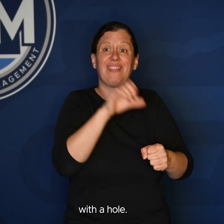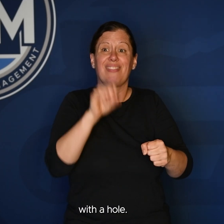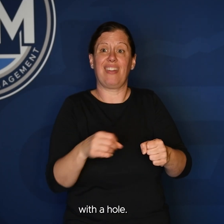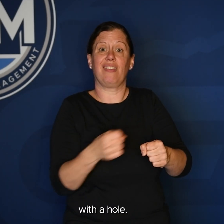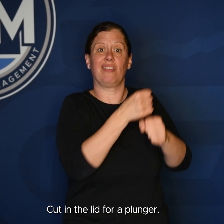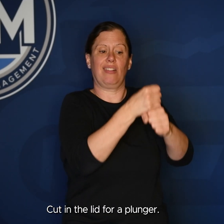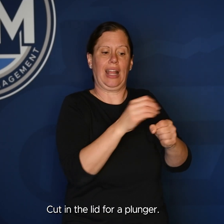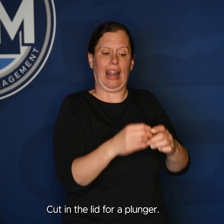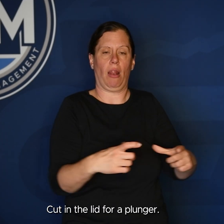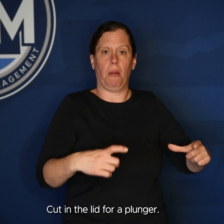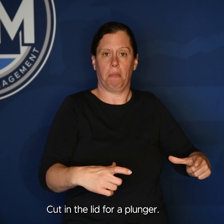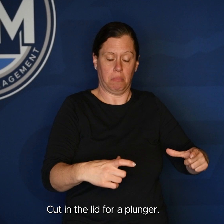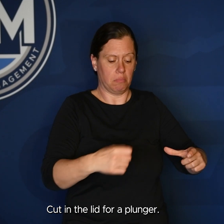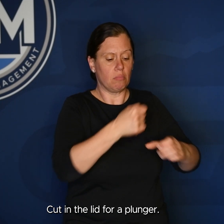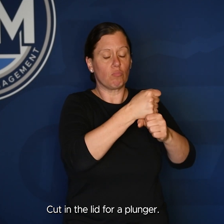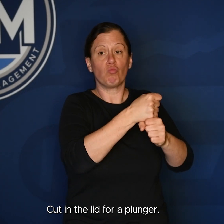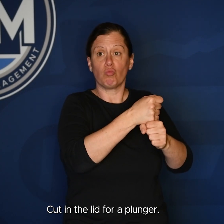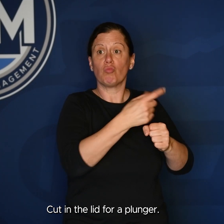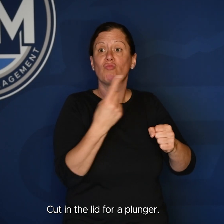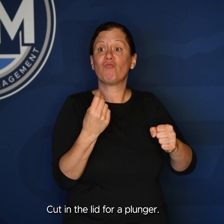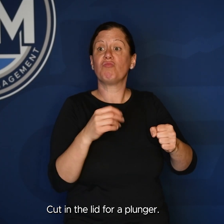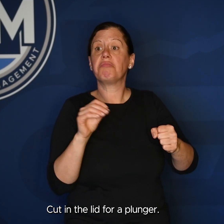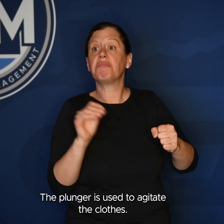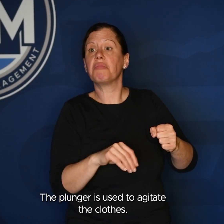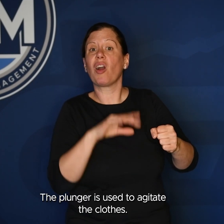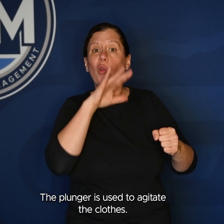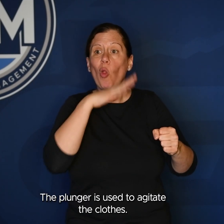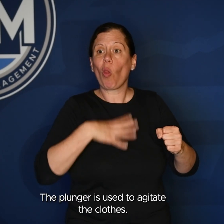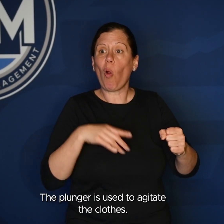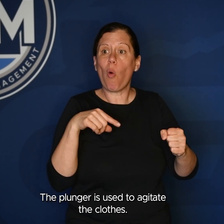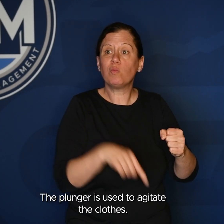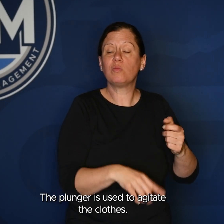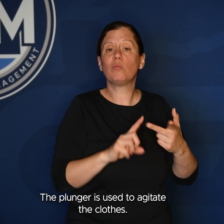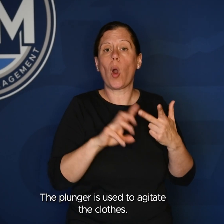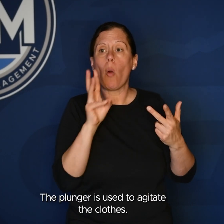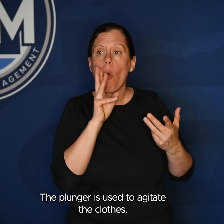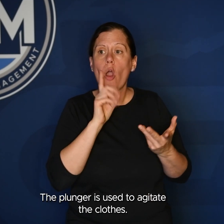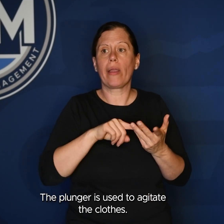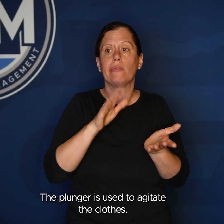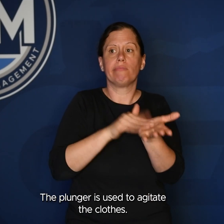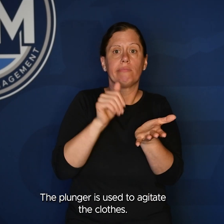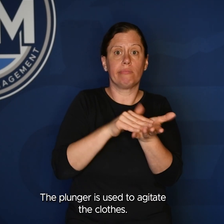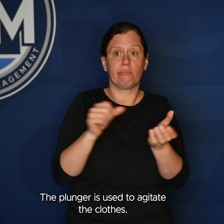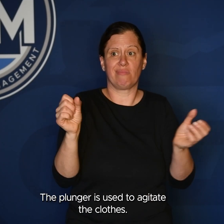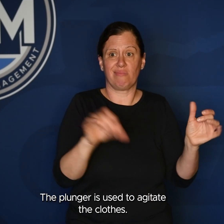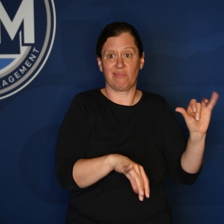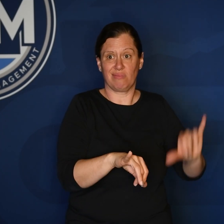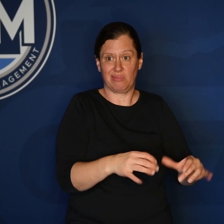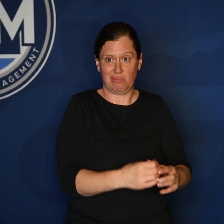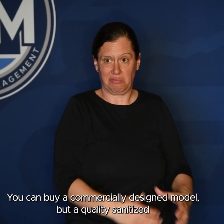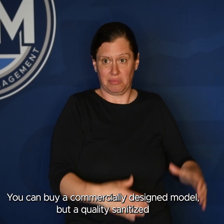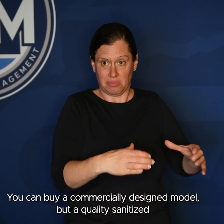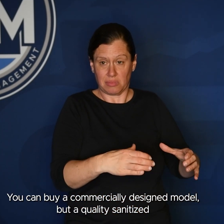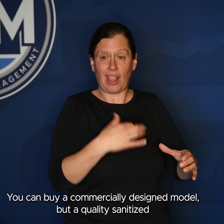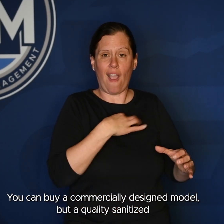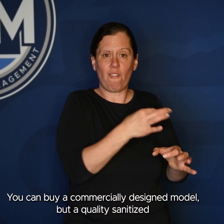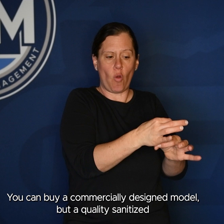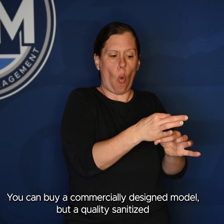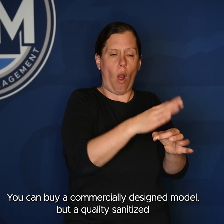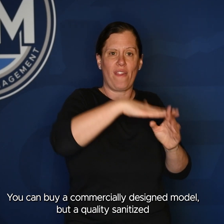a hole cut in the lid for a plunger. The plunger is used to agitate the clothes. You can buy a commercially